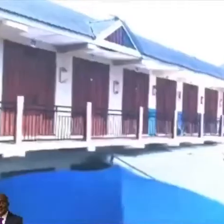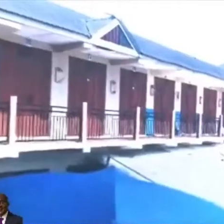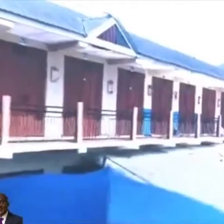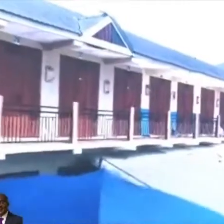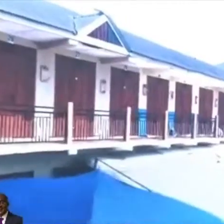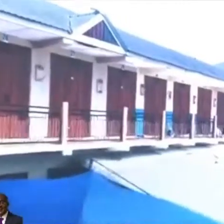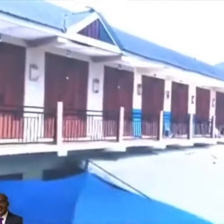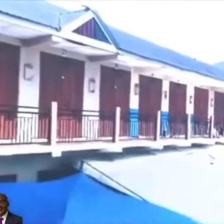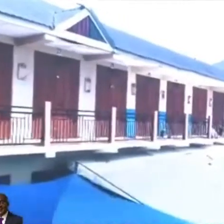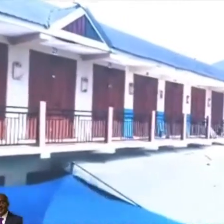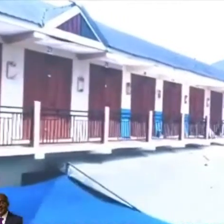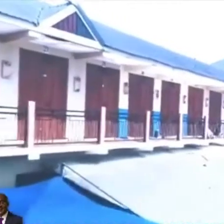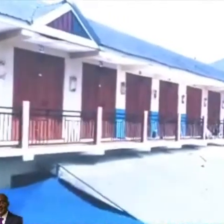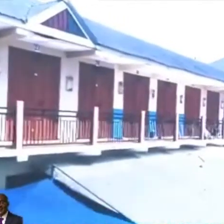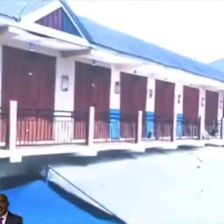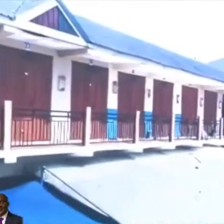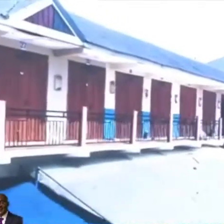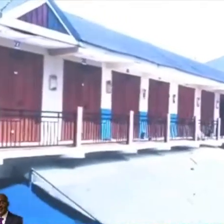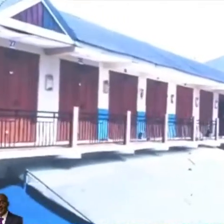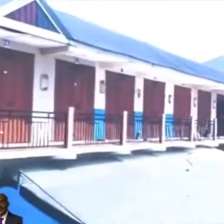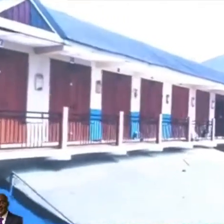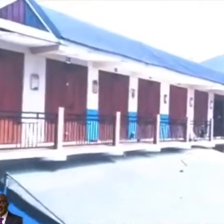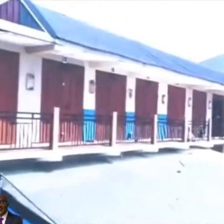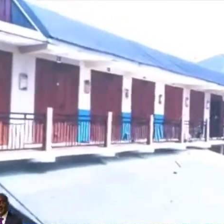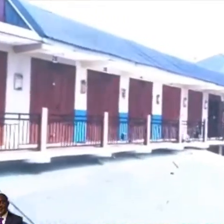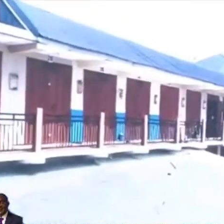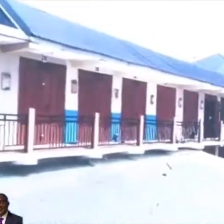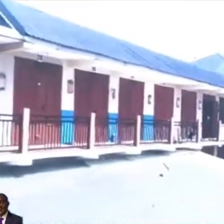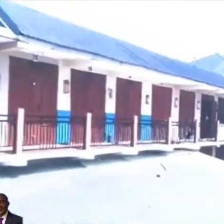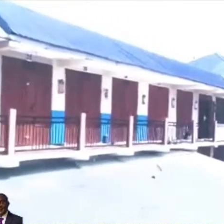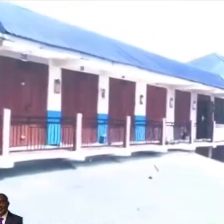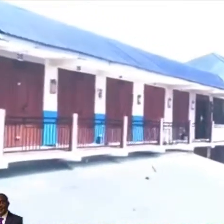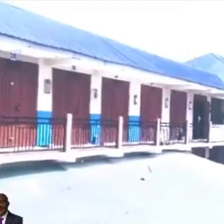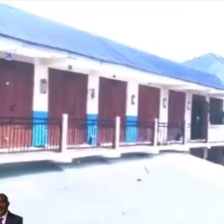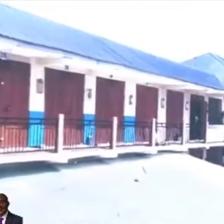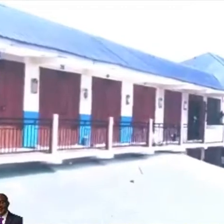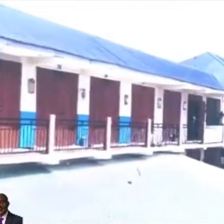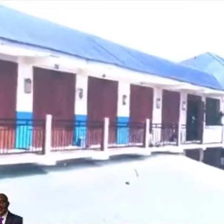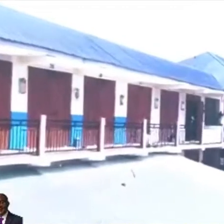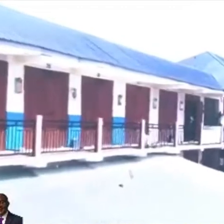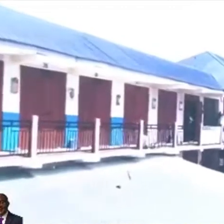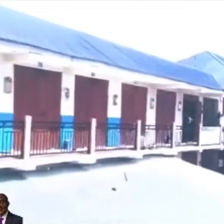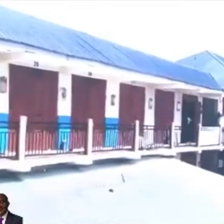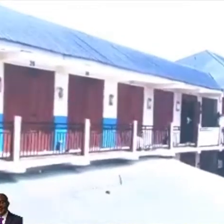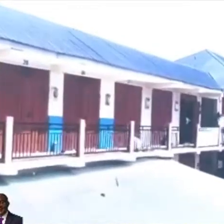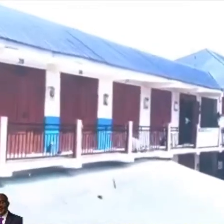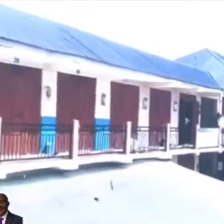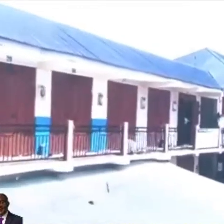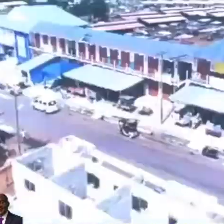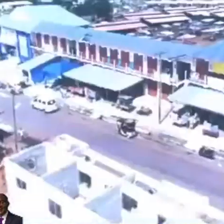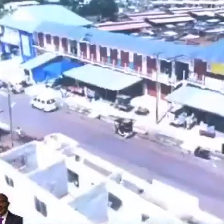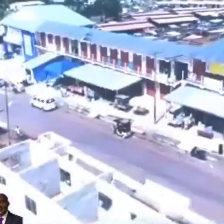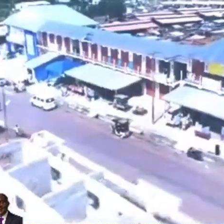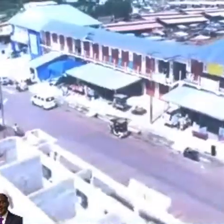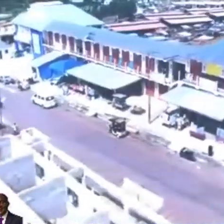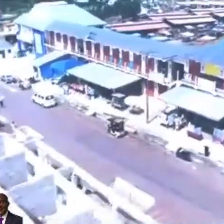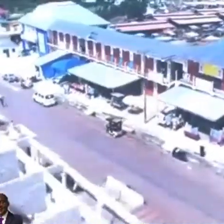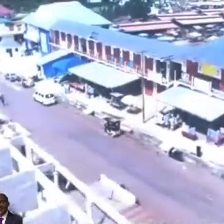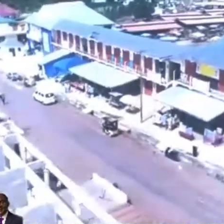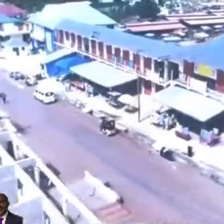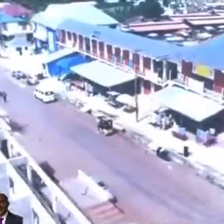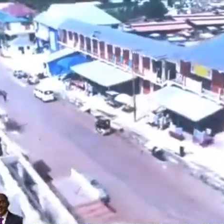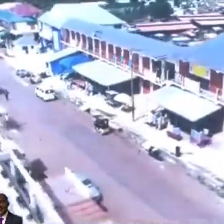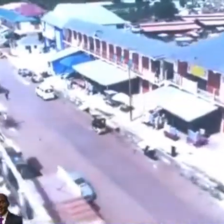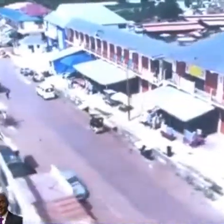This is a market store complex. It has 48 separate stores patronized by people from communities here and